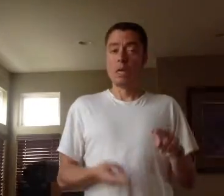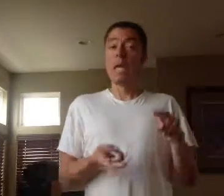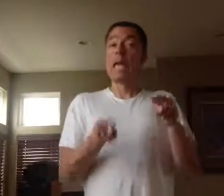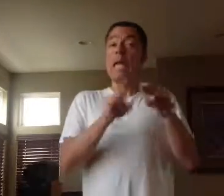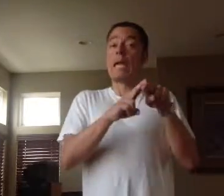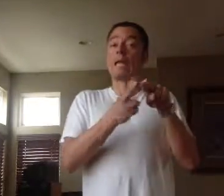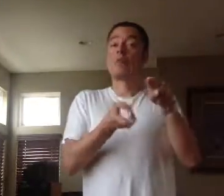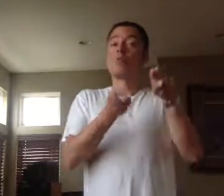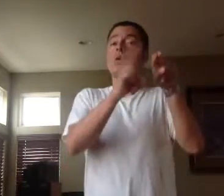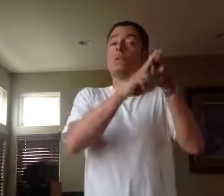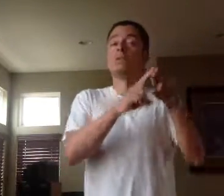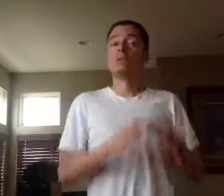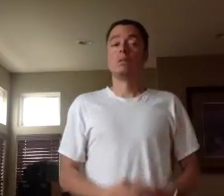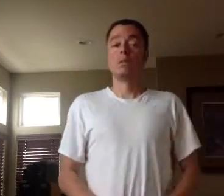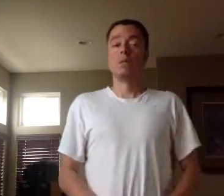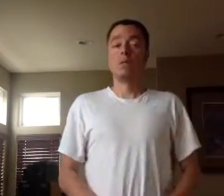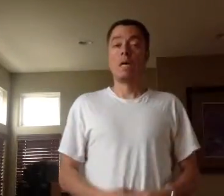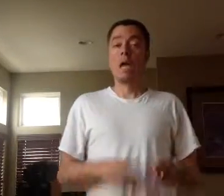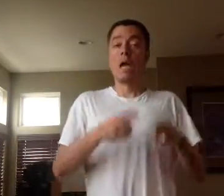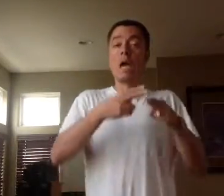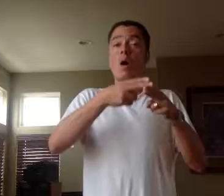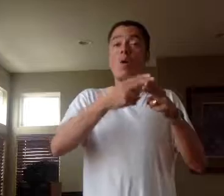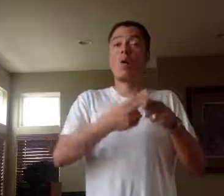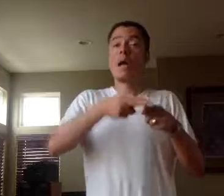increase, weigh,